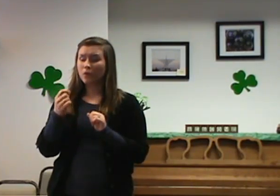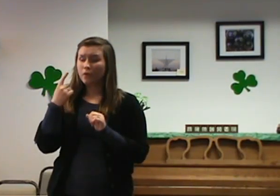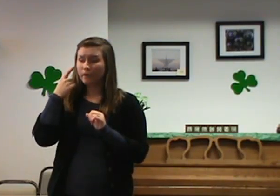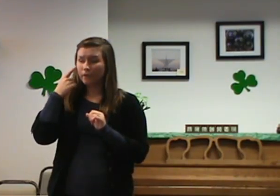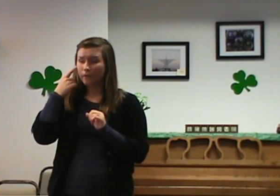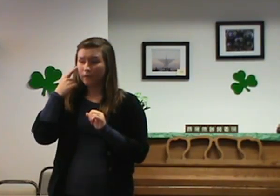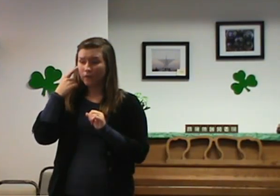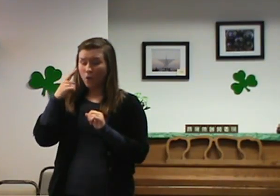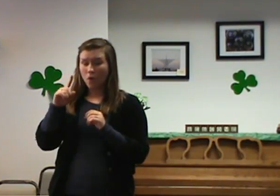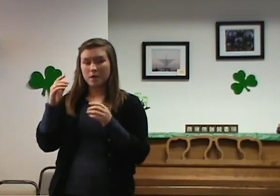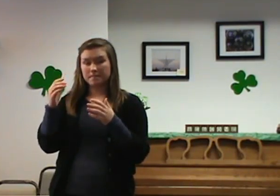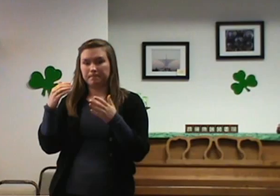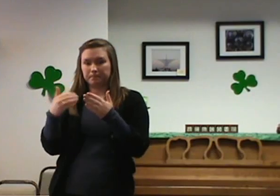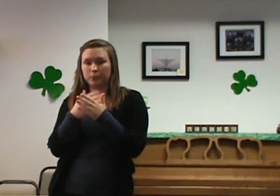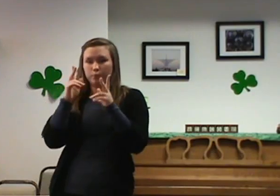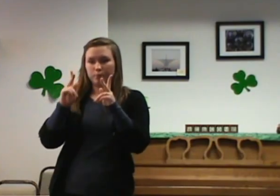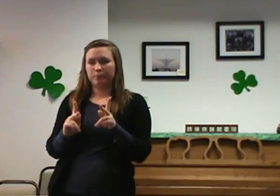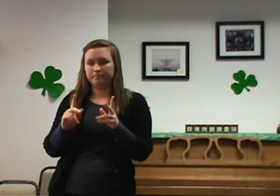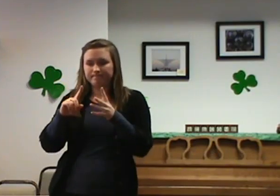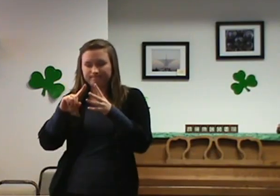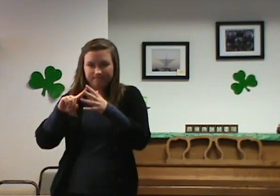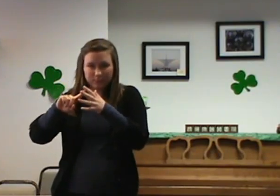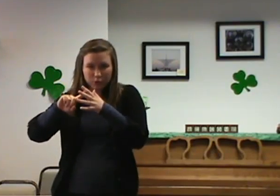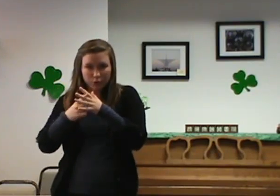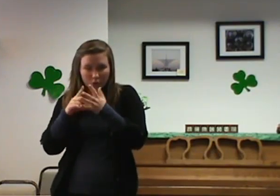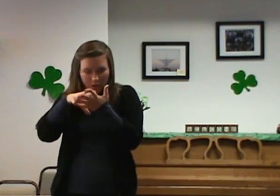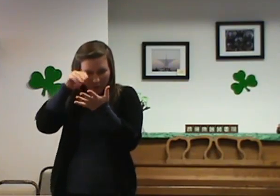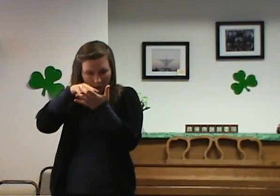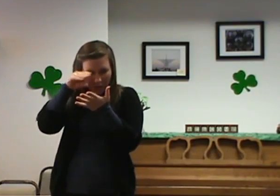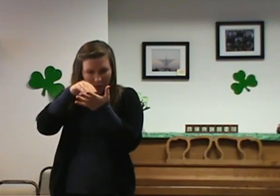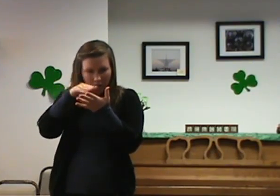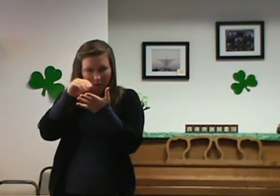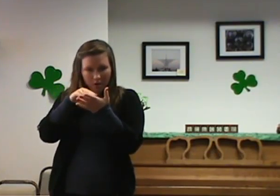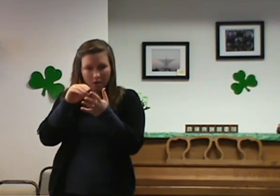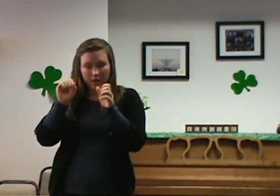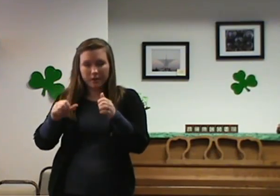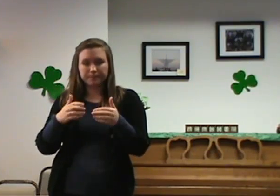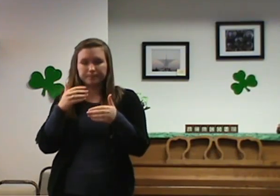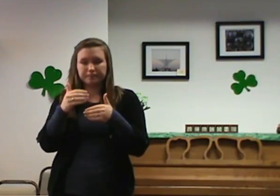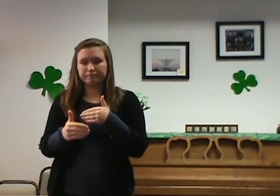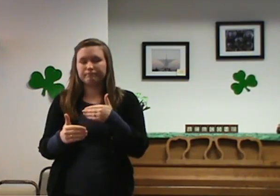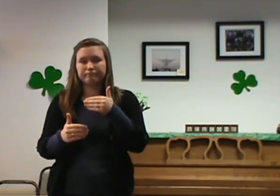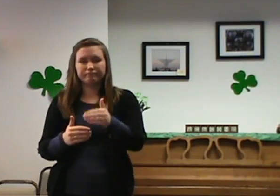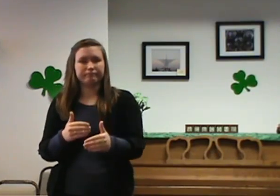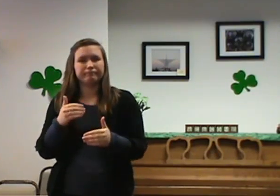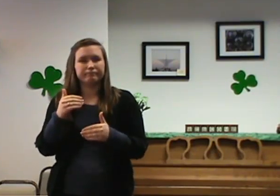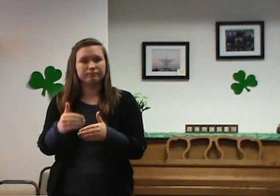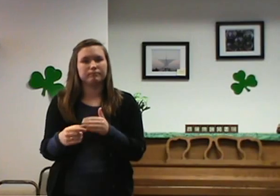them and they can kind of take them through, because it does read